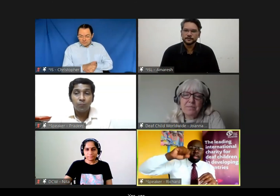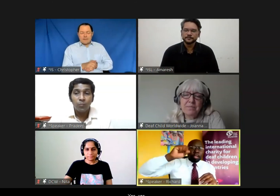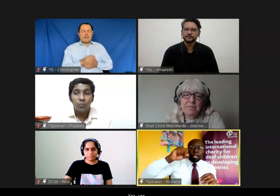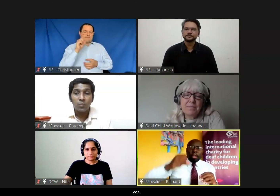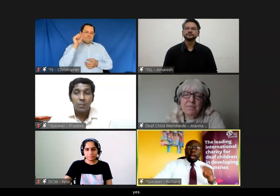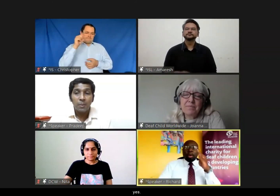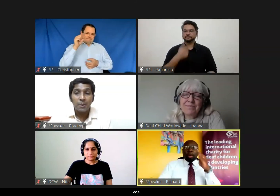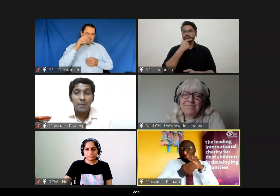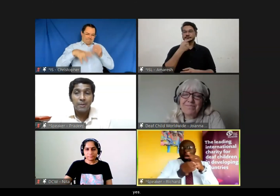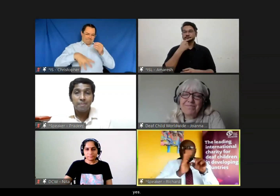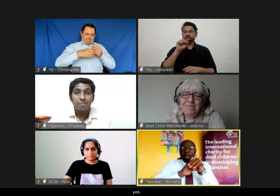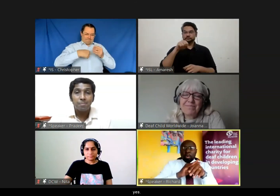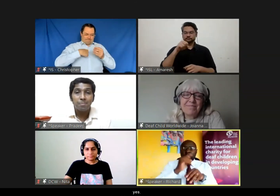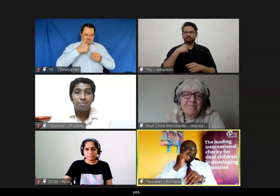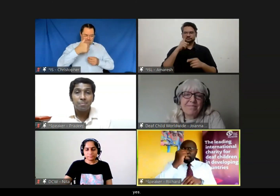Yes.